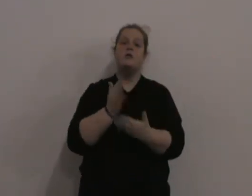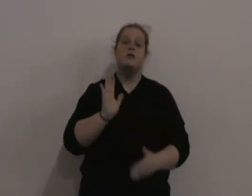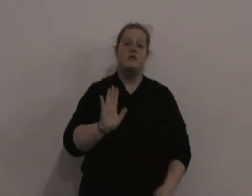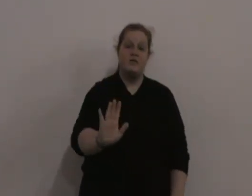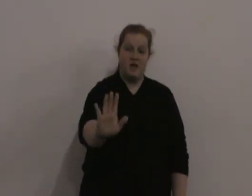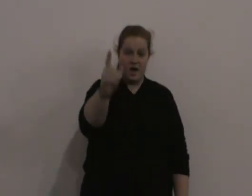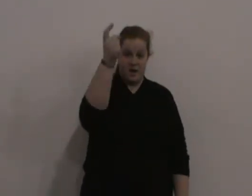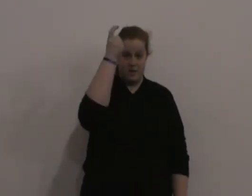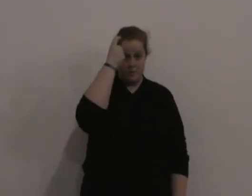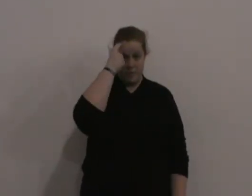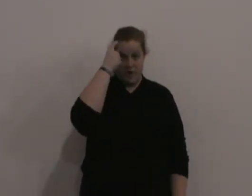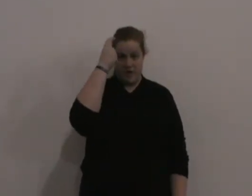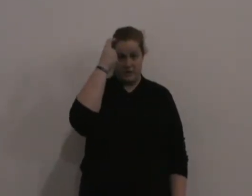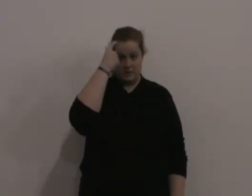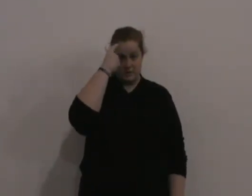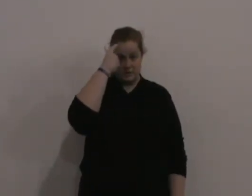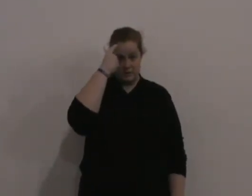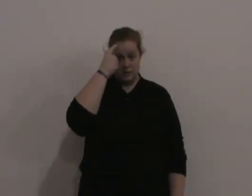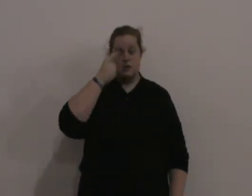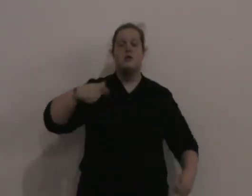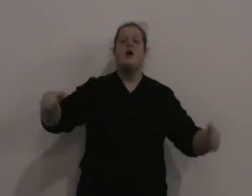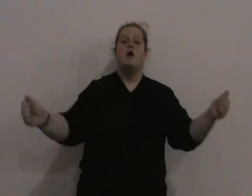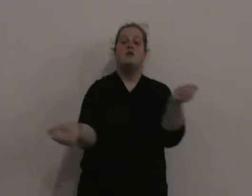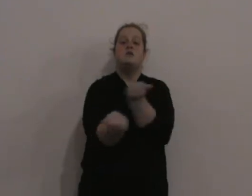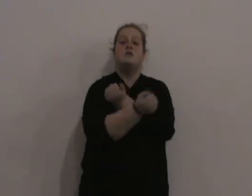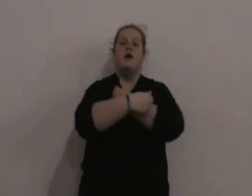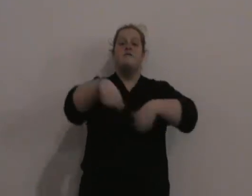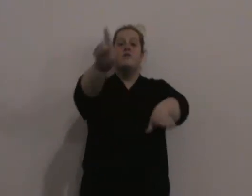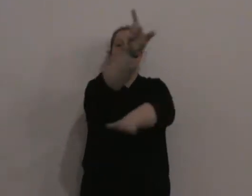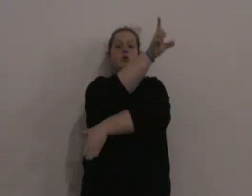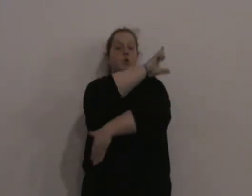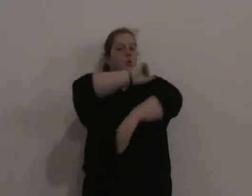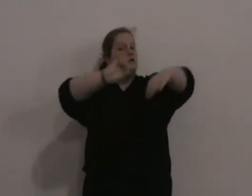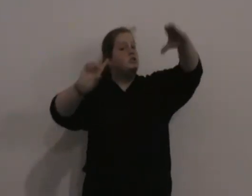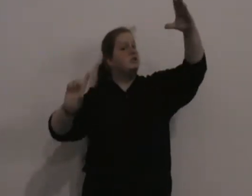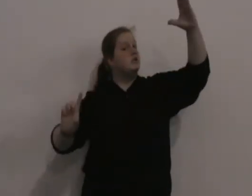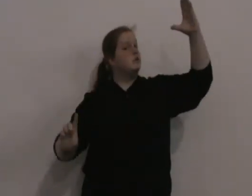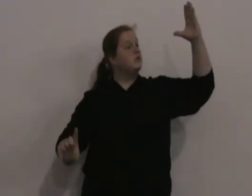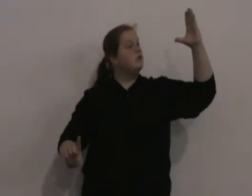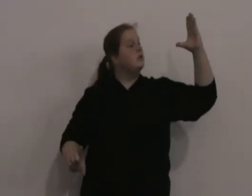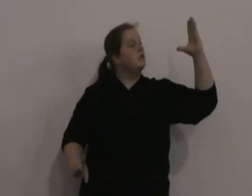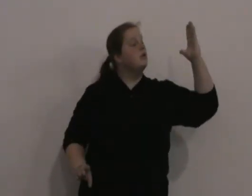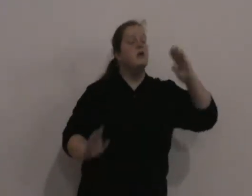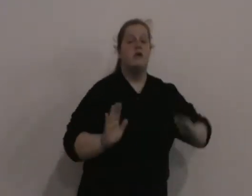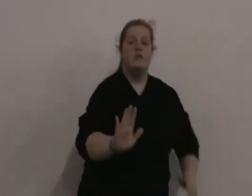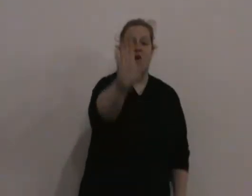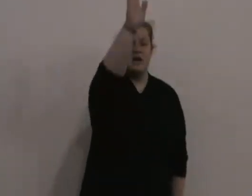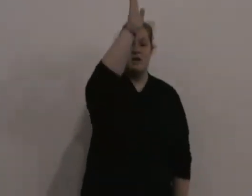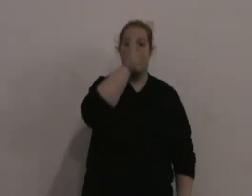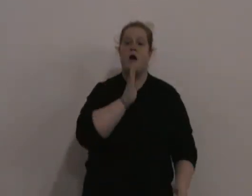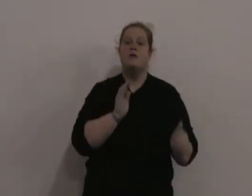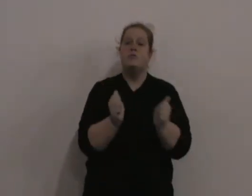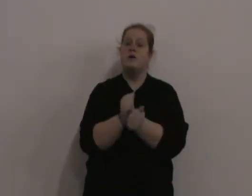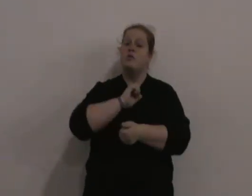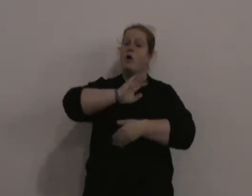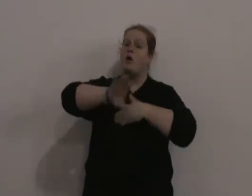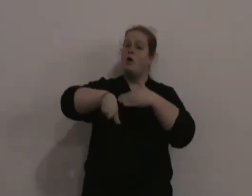all thy mind. Love the Lord, thy God with